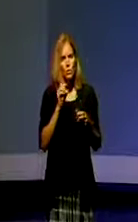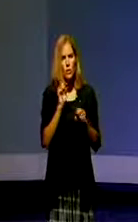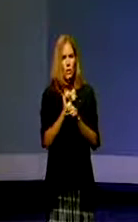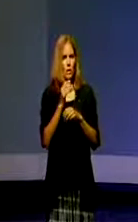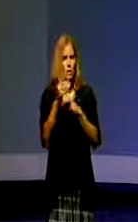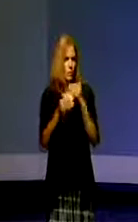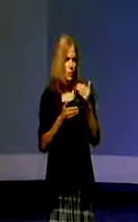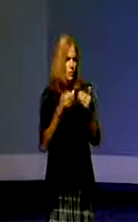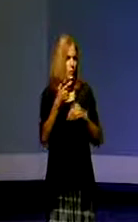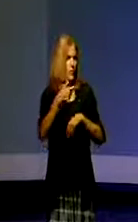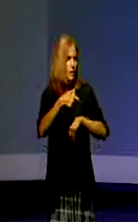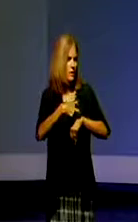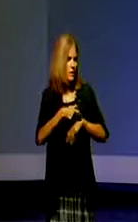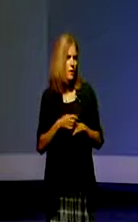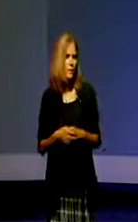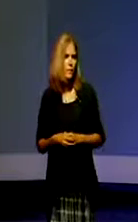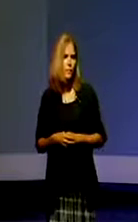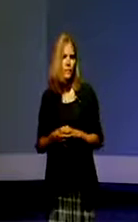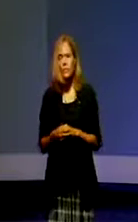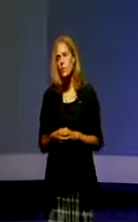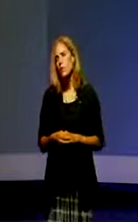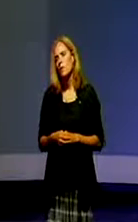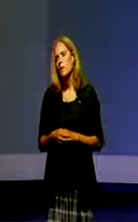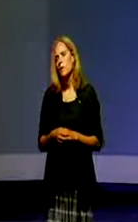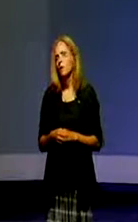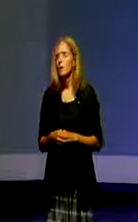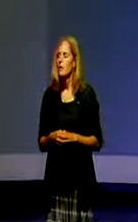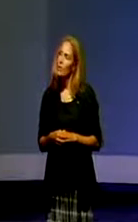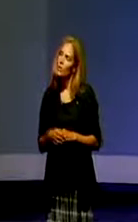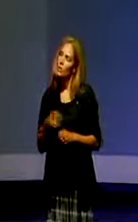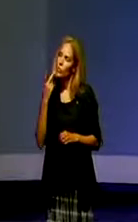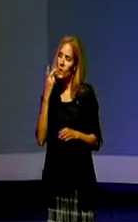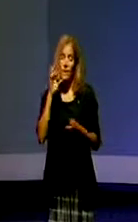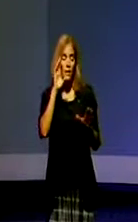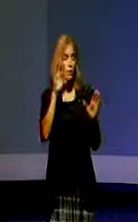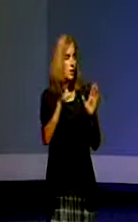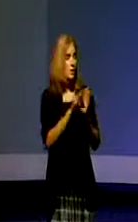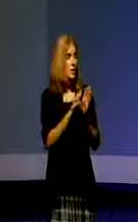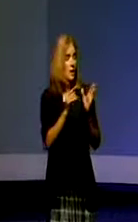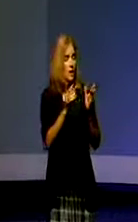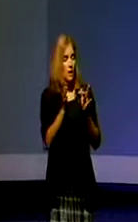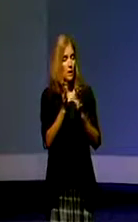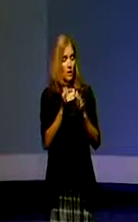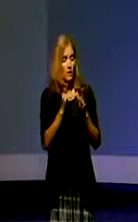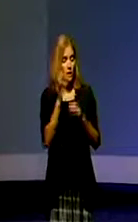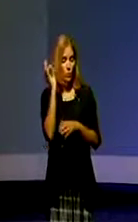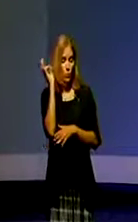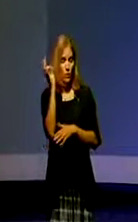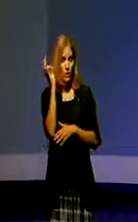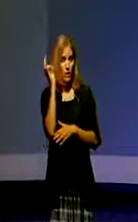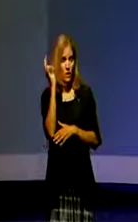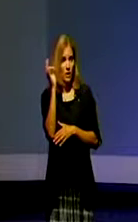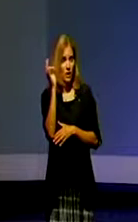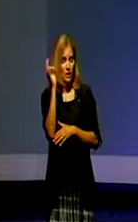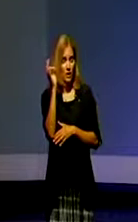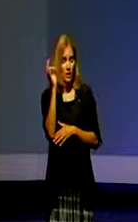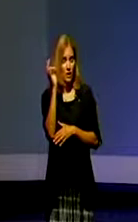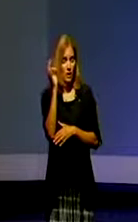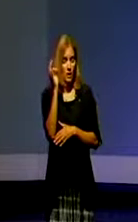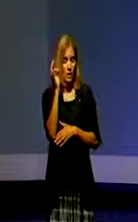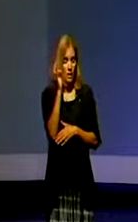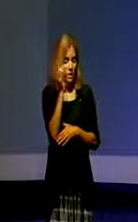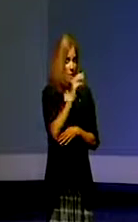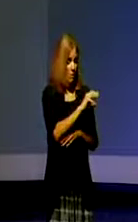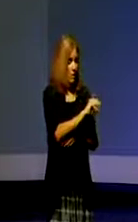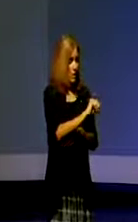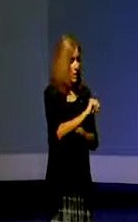time. We see in this picture, this parable that Jesus is preaching, that when we plant